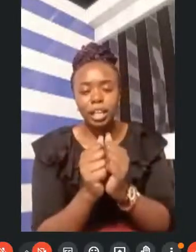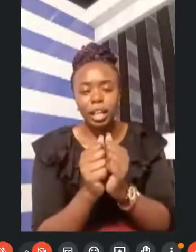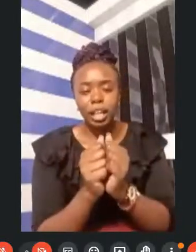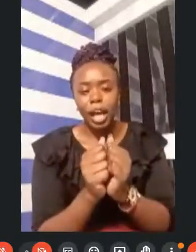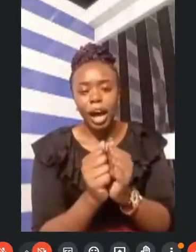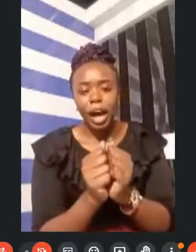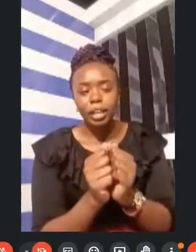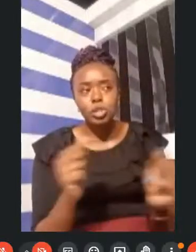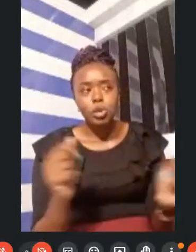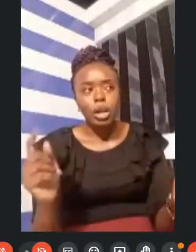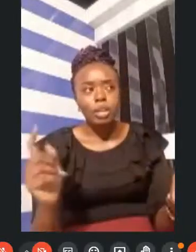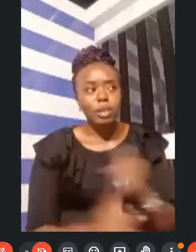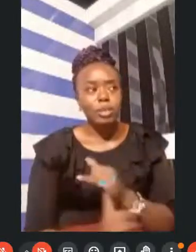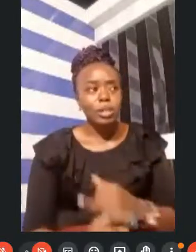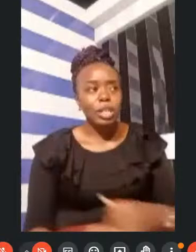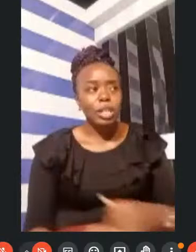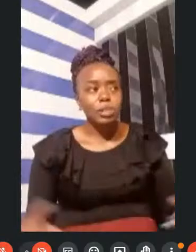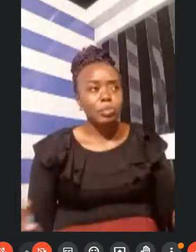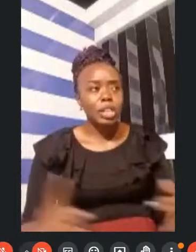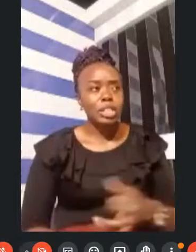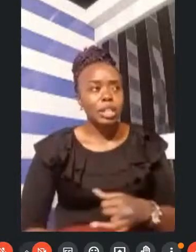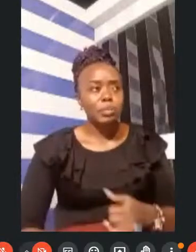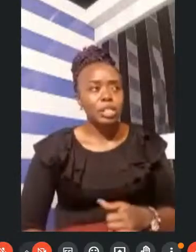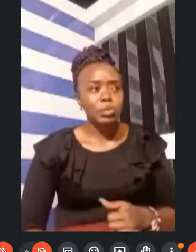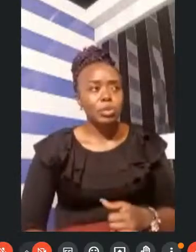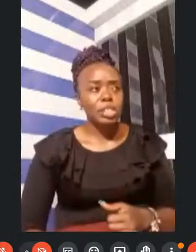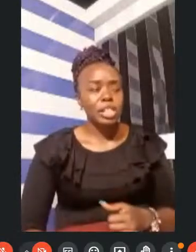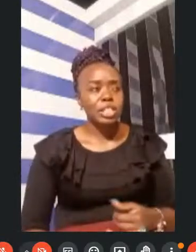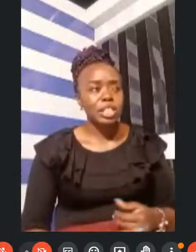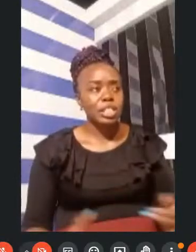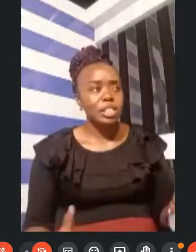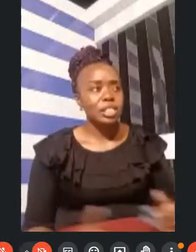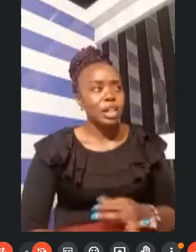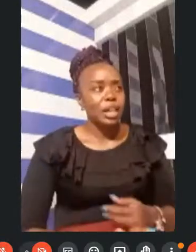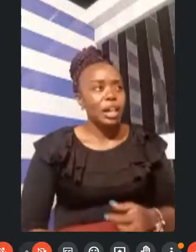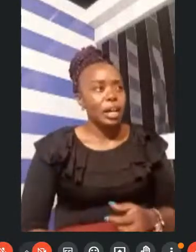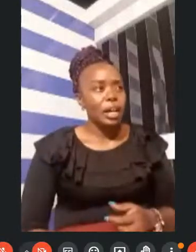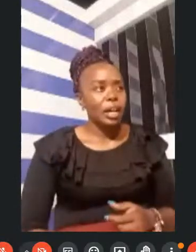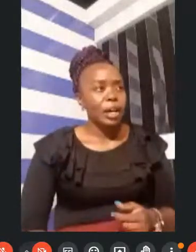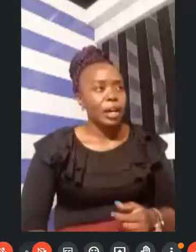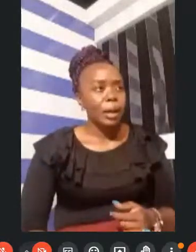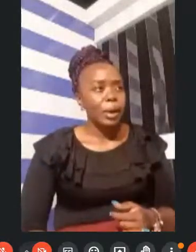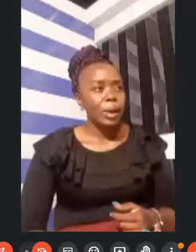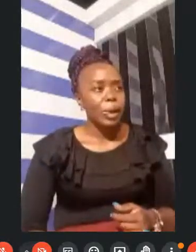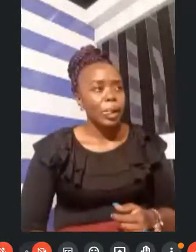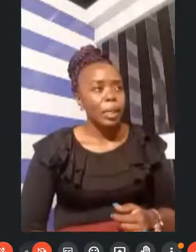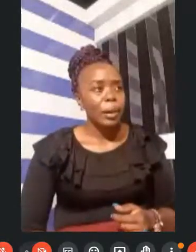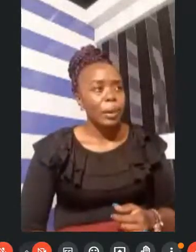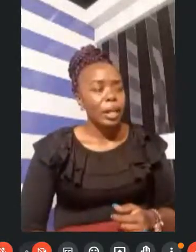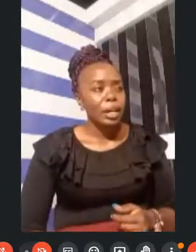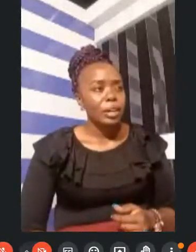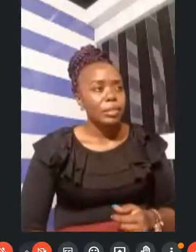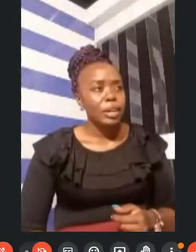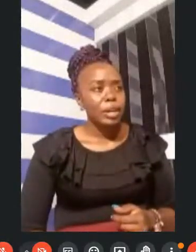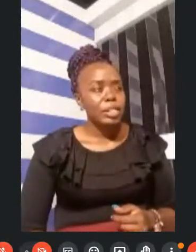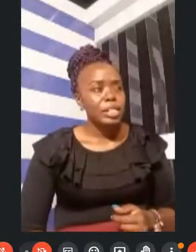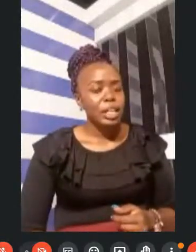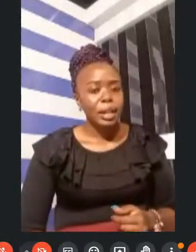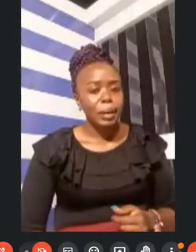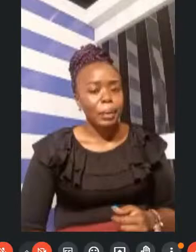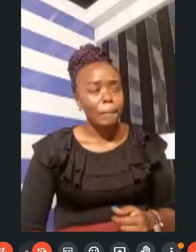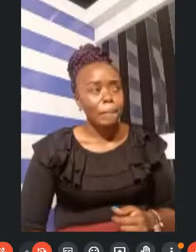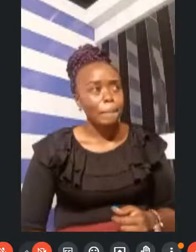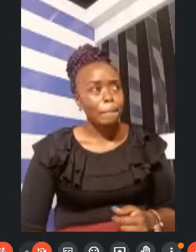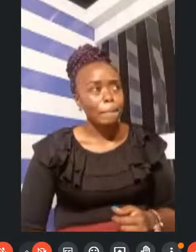5/10. Yeah. So you have numbers with decimal point, numbers with percentages. Kuna